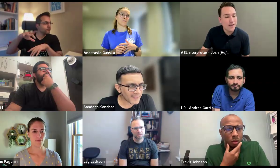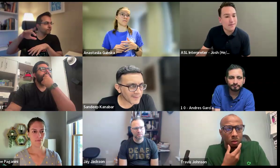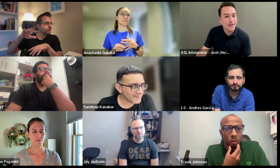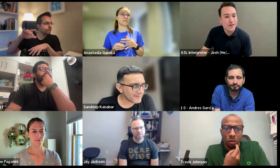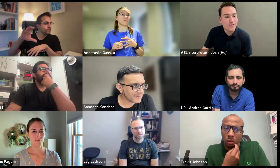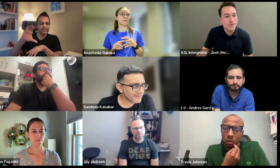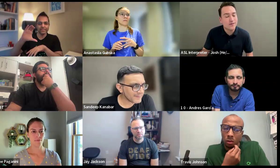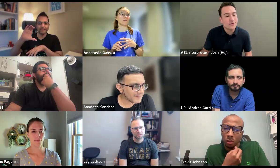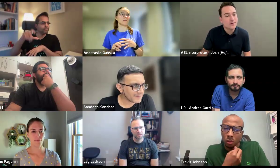Okay, thank you.